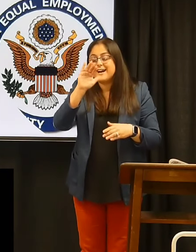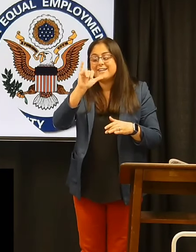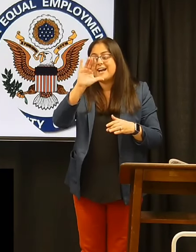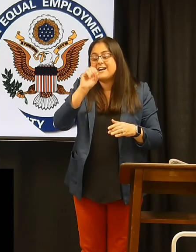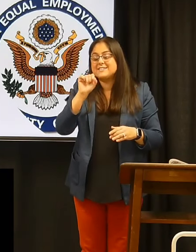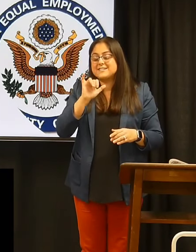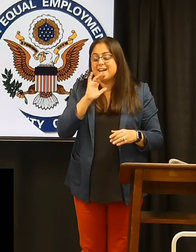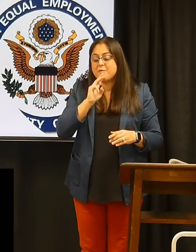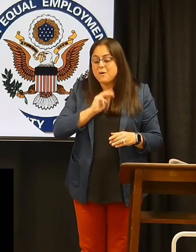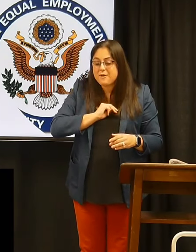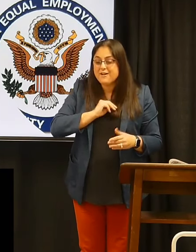Walmart,